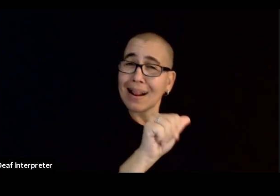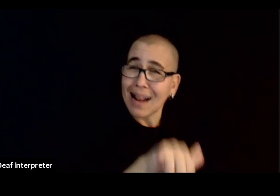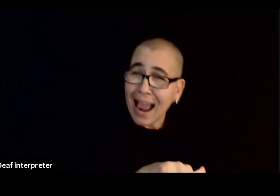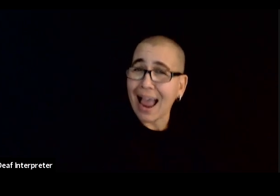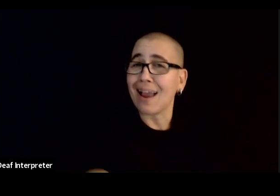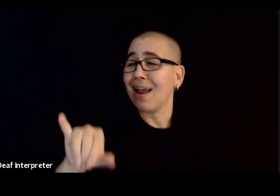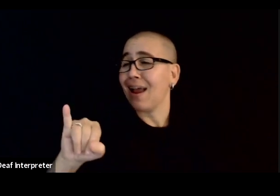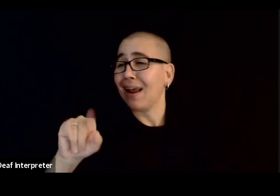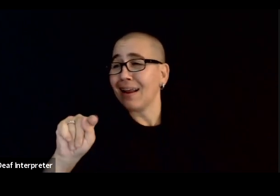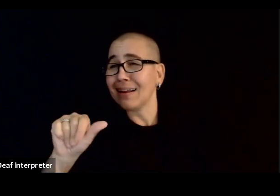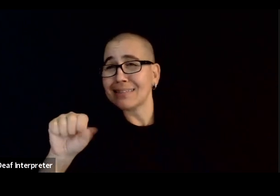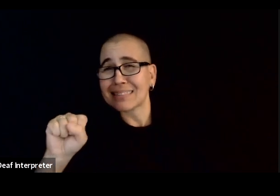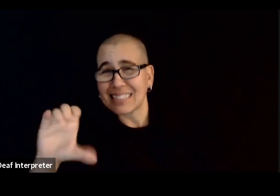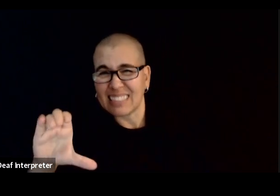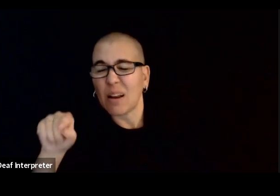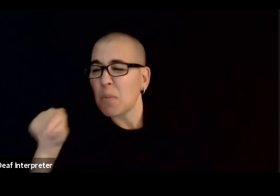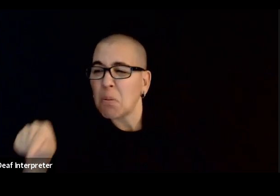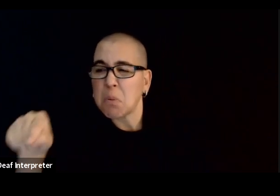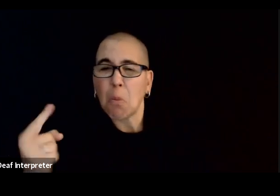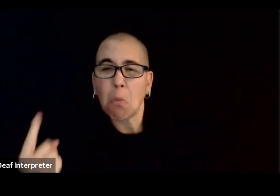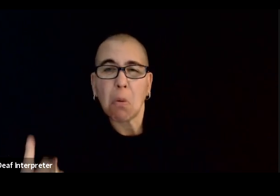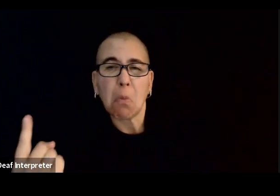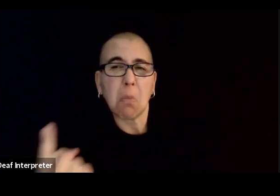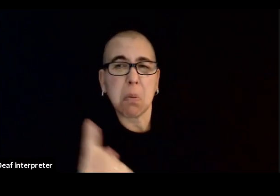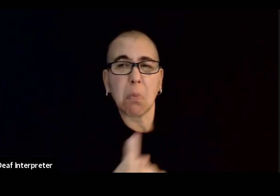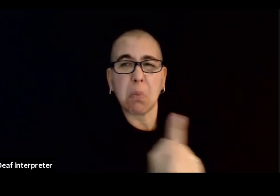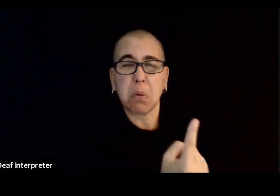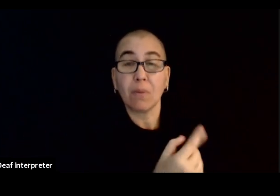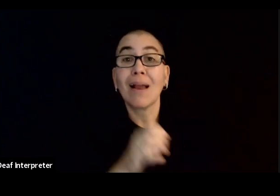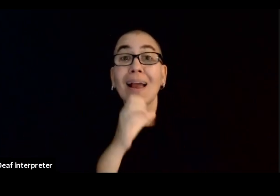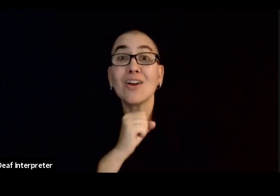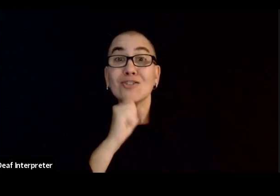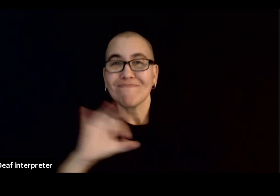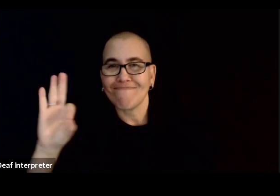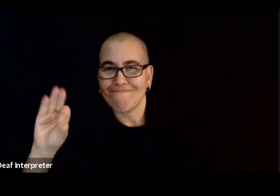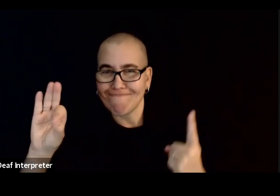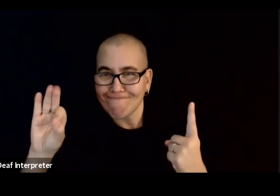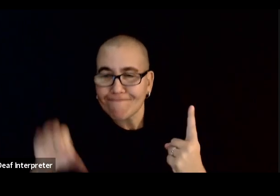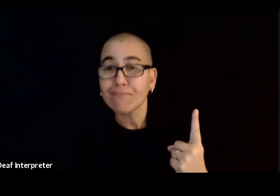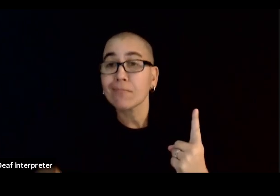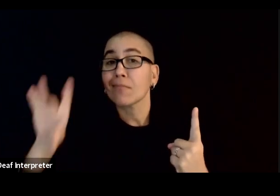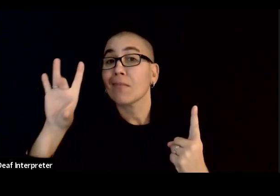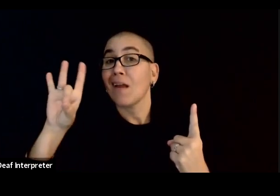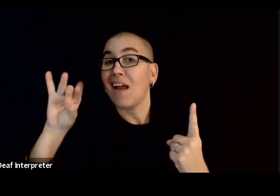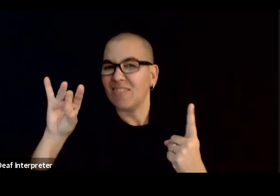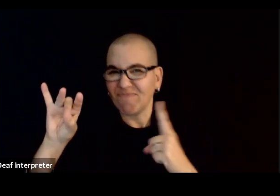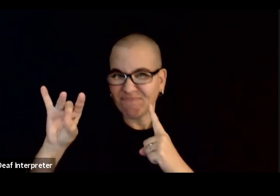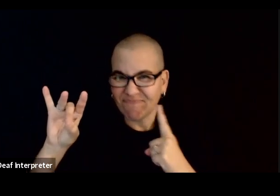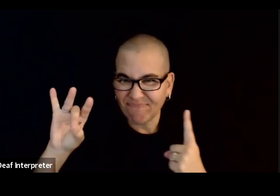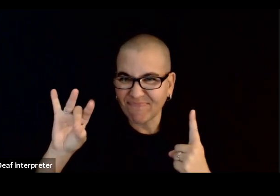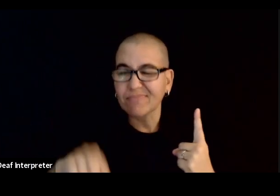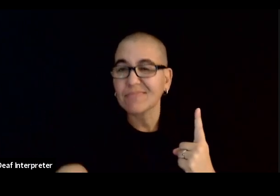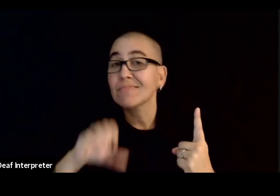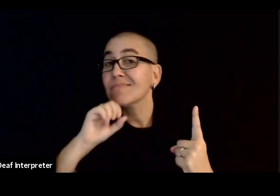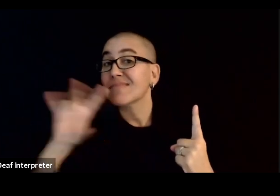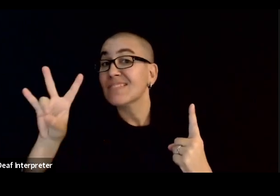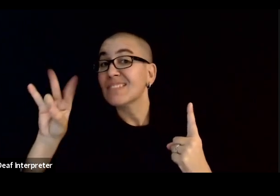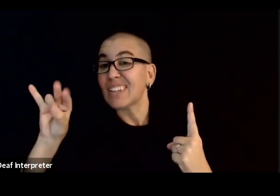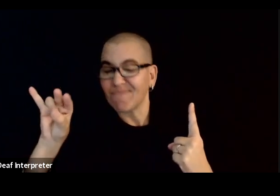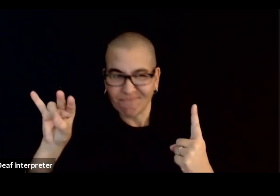their 90s, 1 in their 80s, 2 in their 70s, 1 in their 60s, and 2 in their